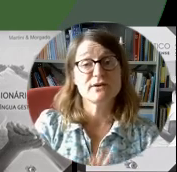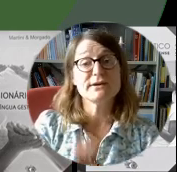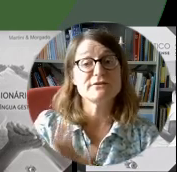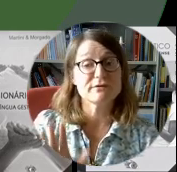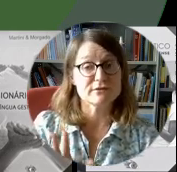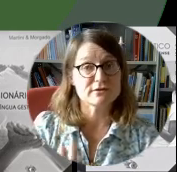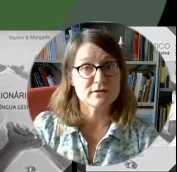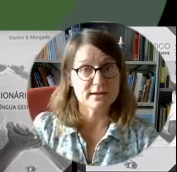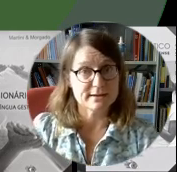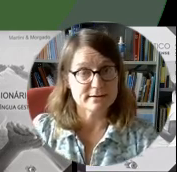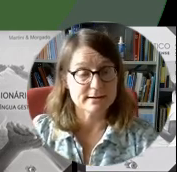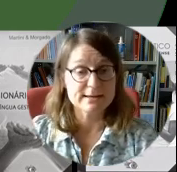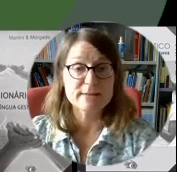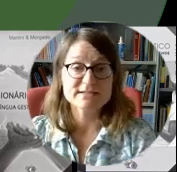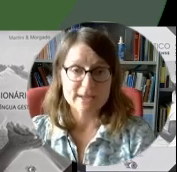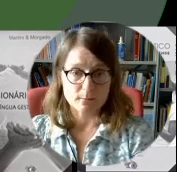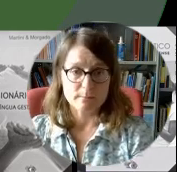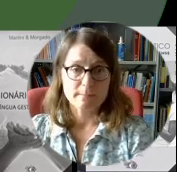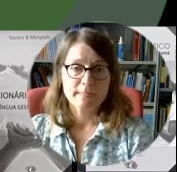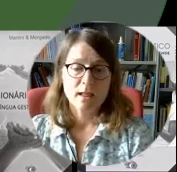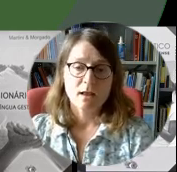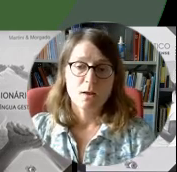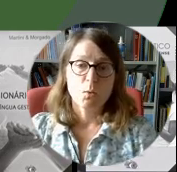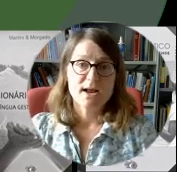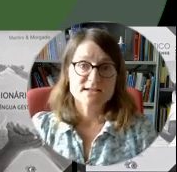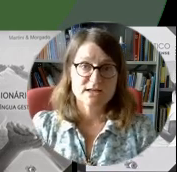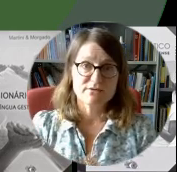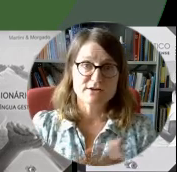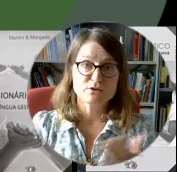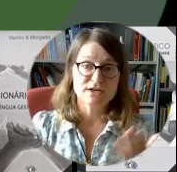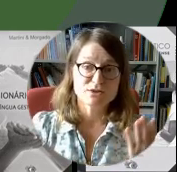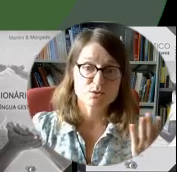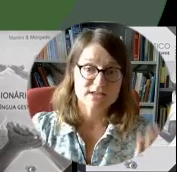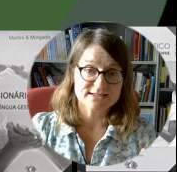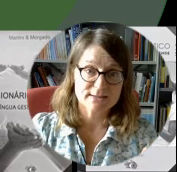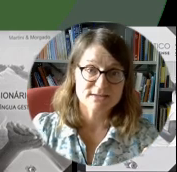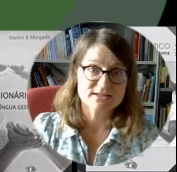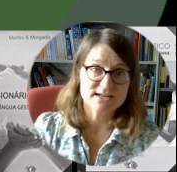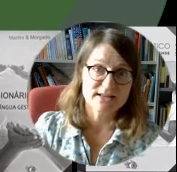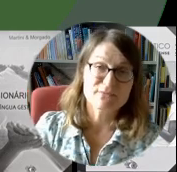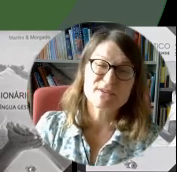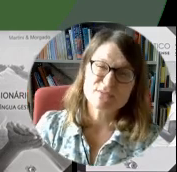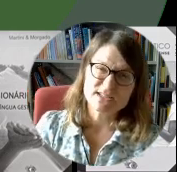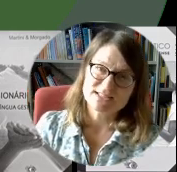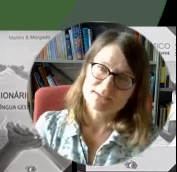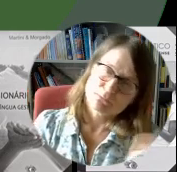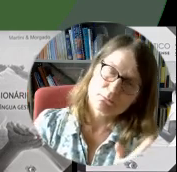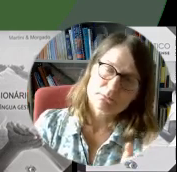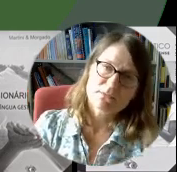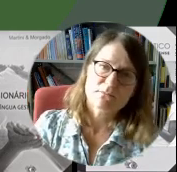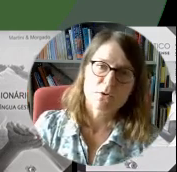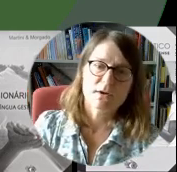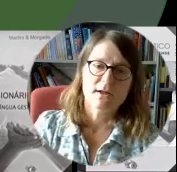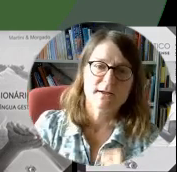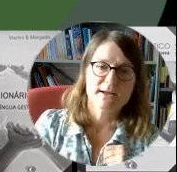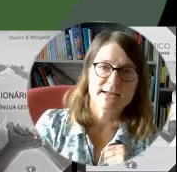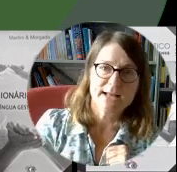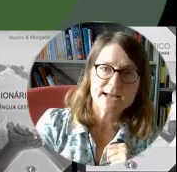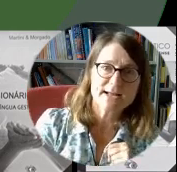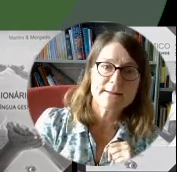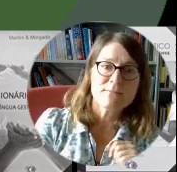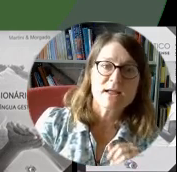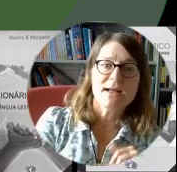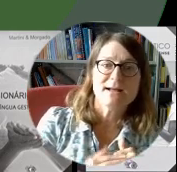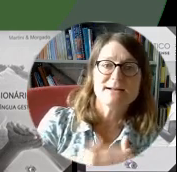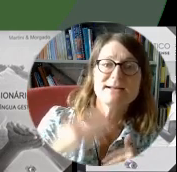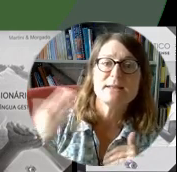is very different in Guinea-Bissau, whereas deaf education was established in the 50s in